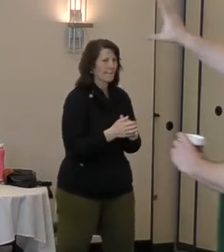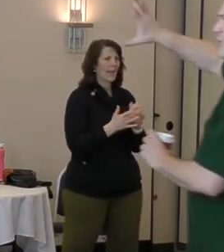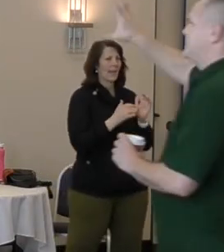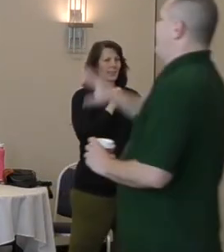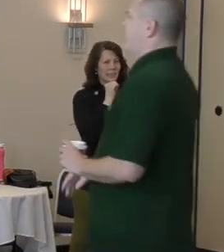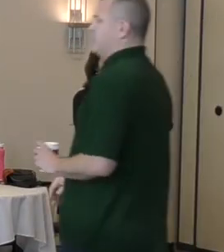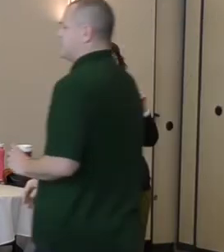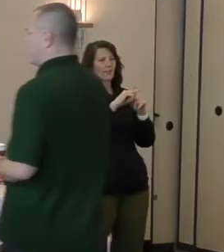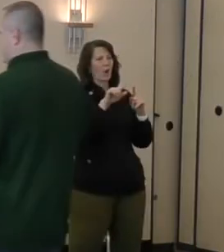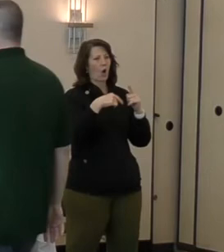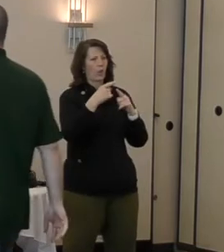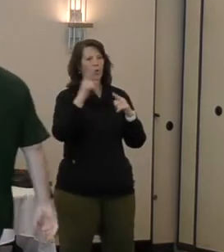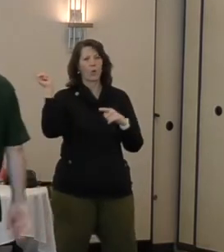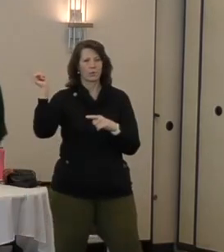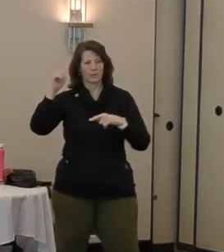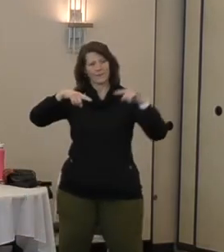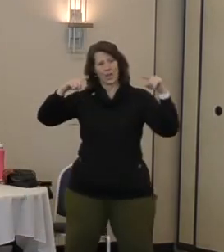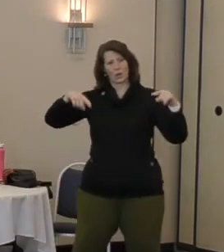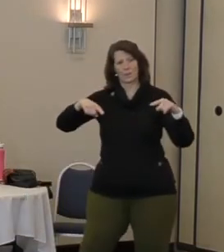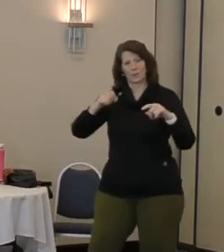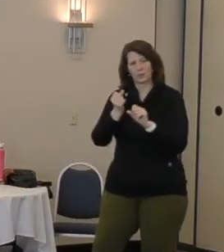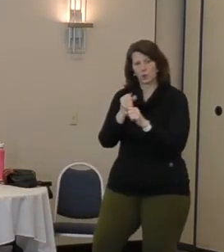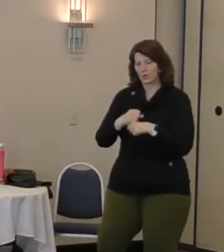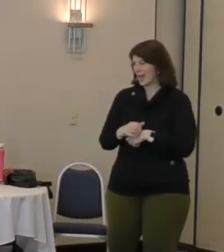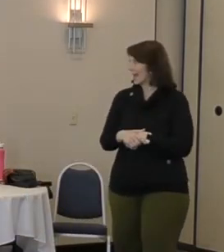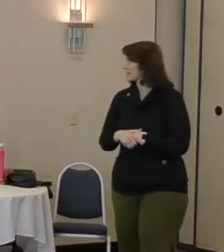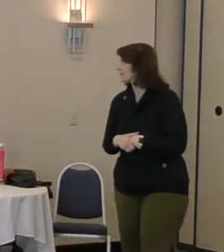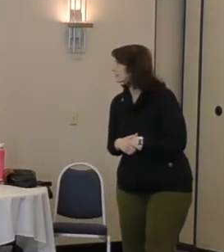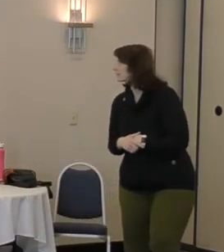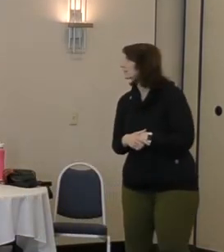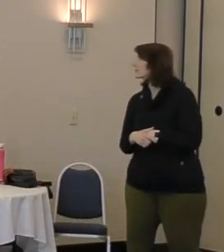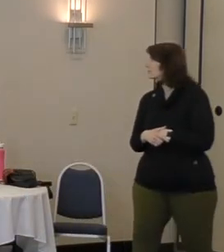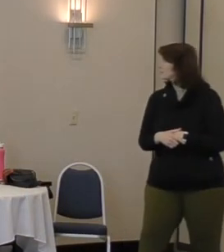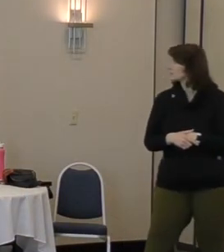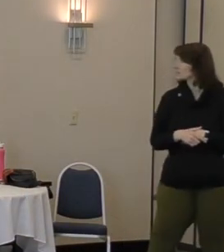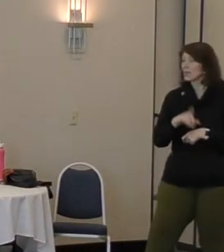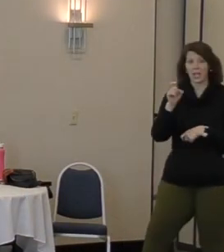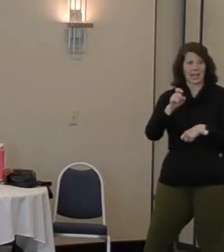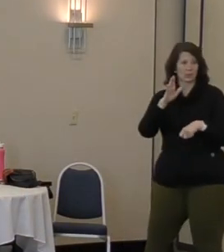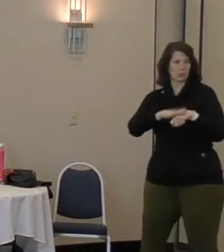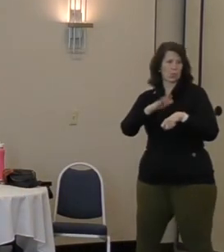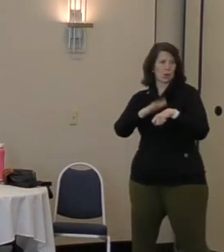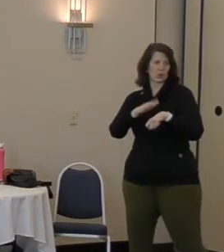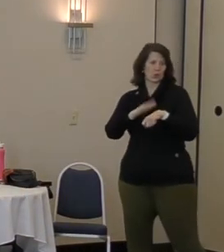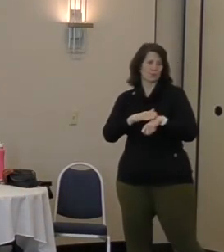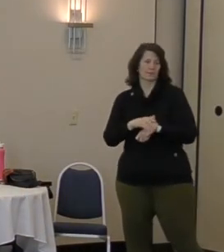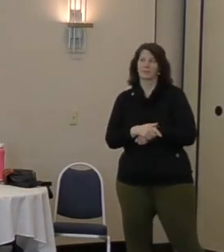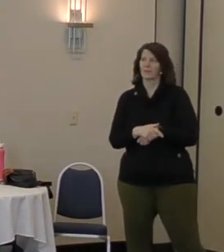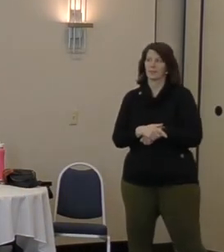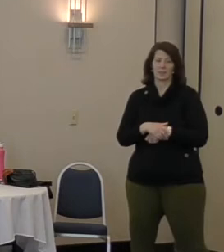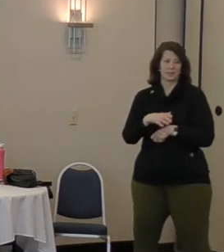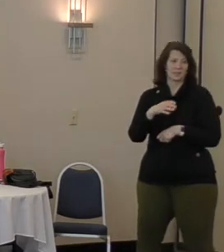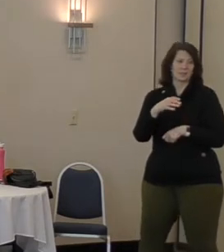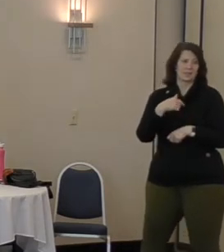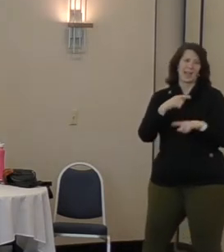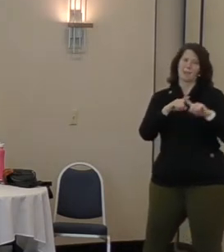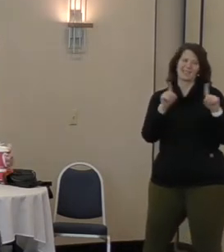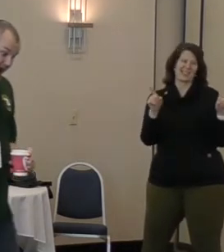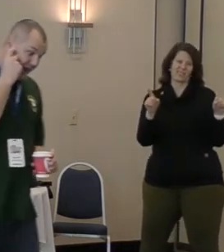disadvantages that all those variables create. Now, I should warn you, kind of a different kind of